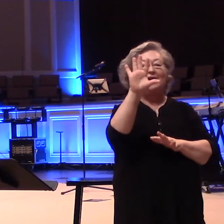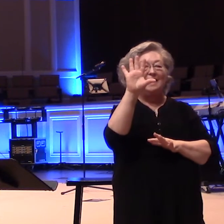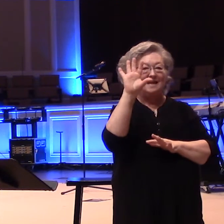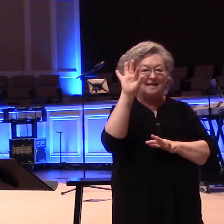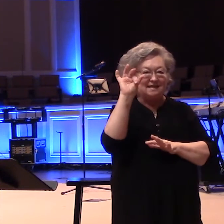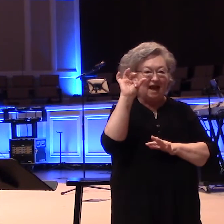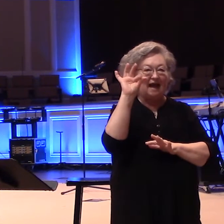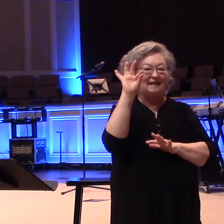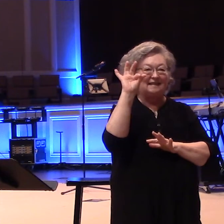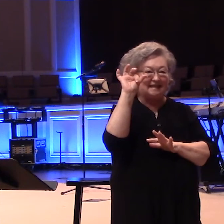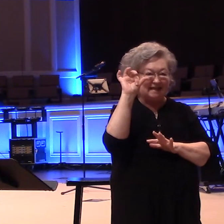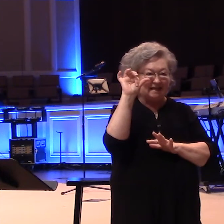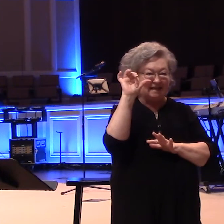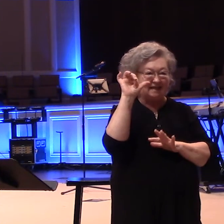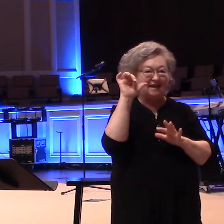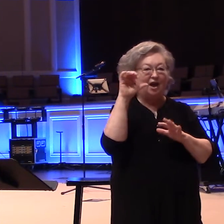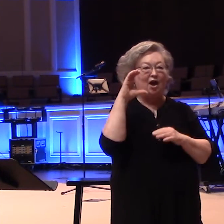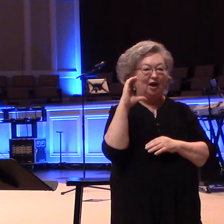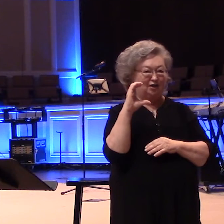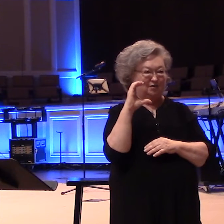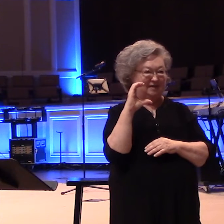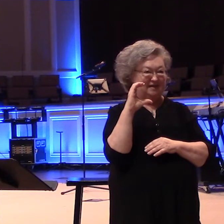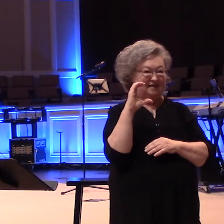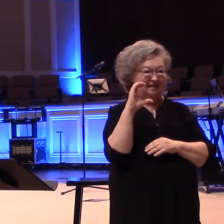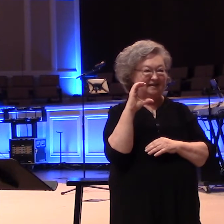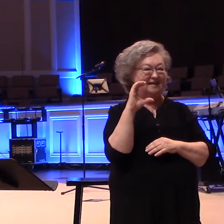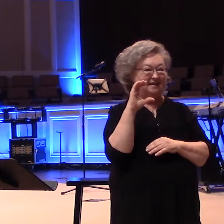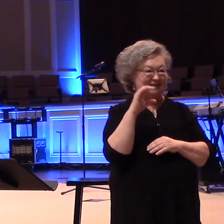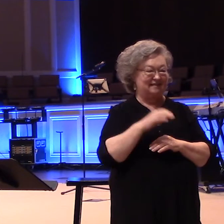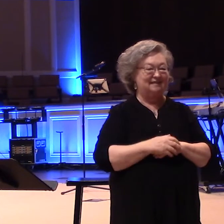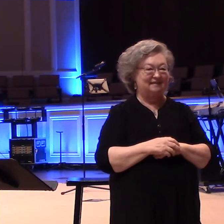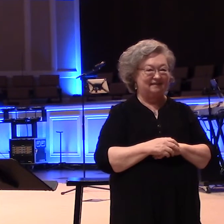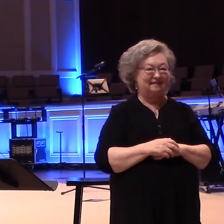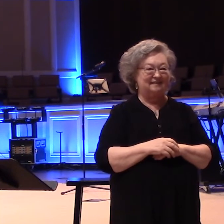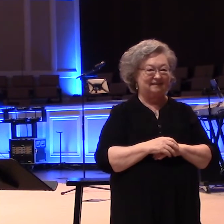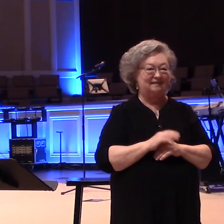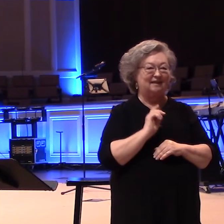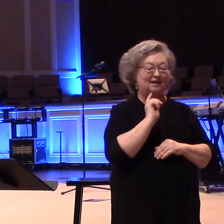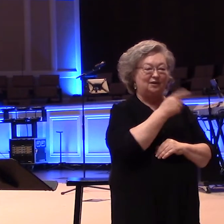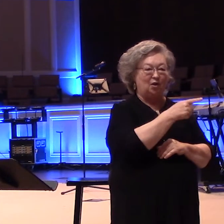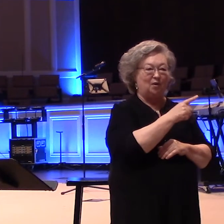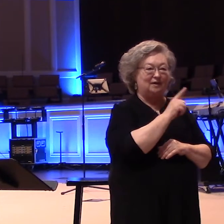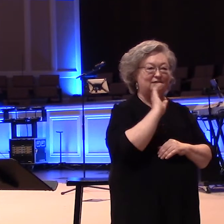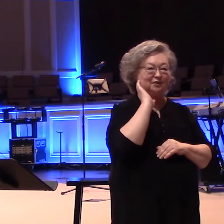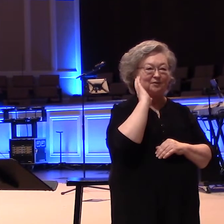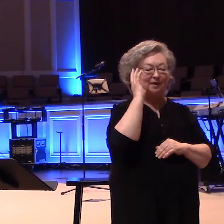China and Africa and Middle East.